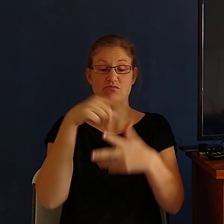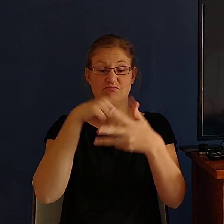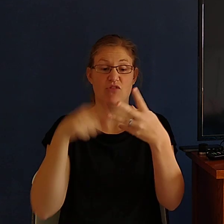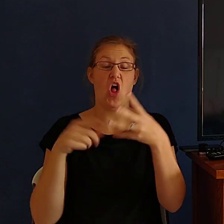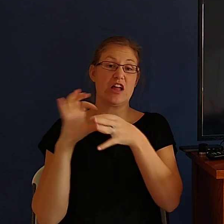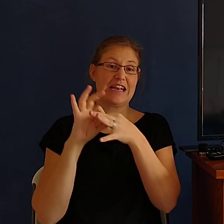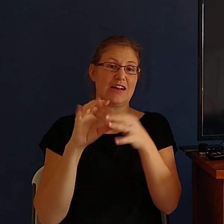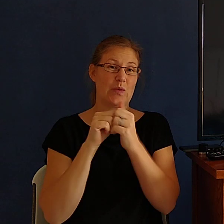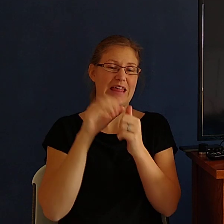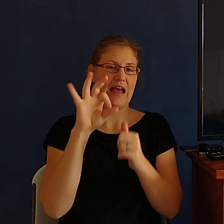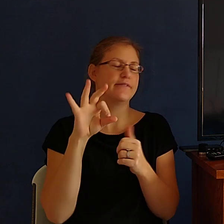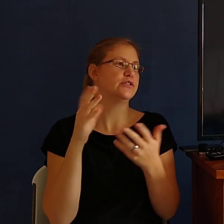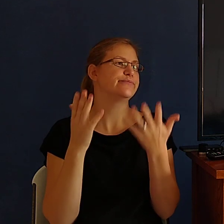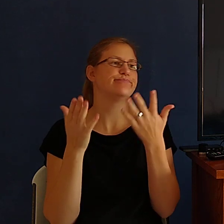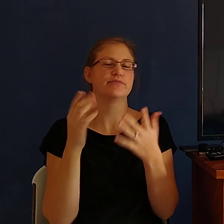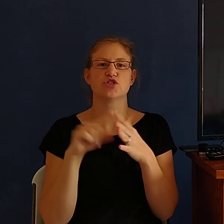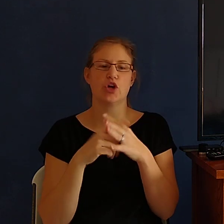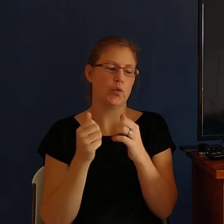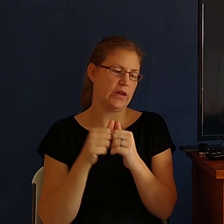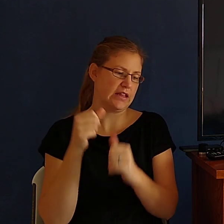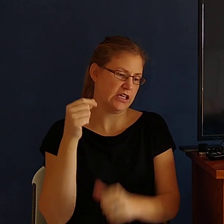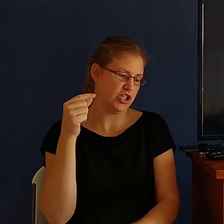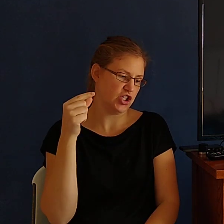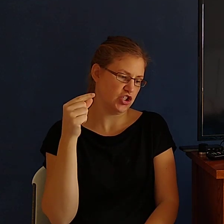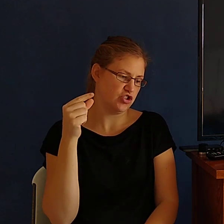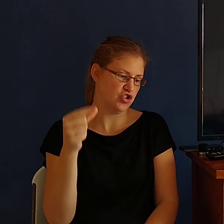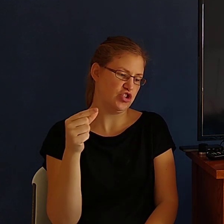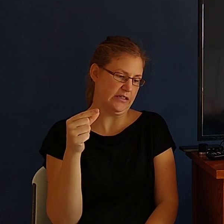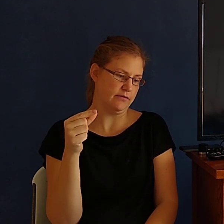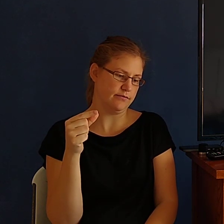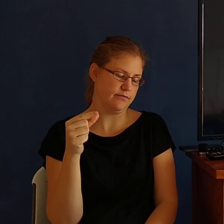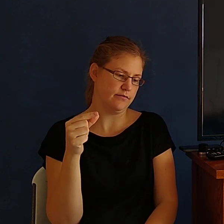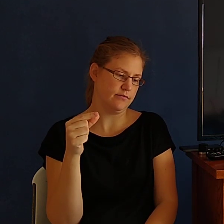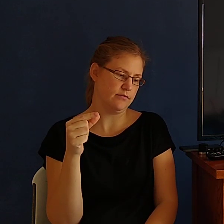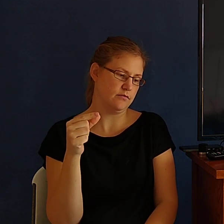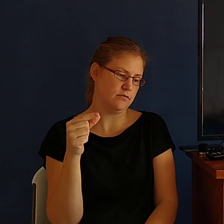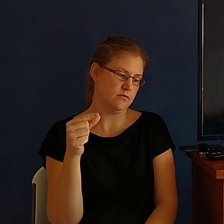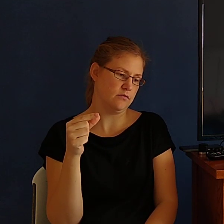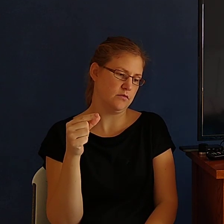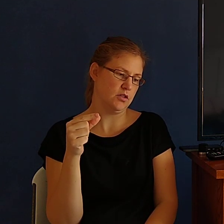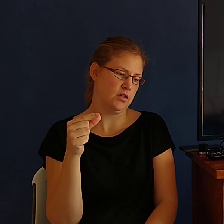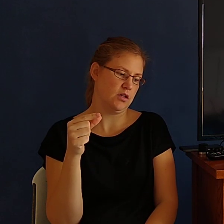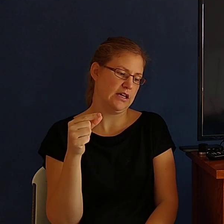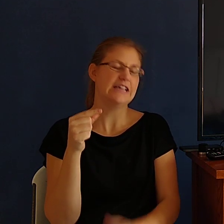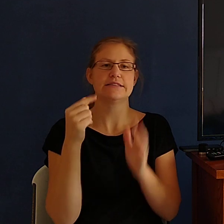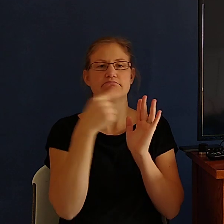let's start with G, as is listed in this example, or as